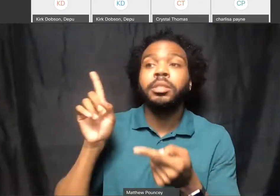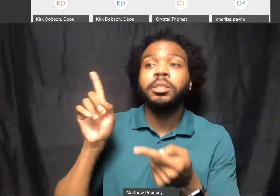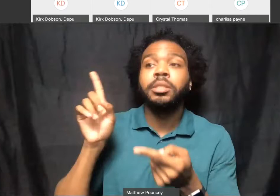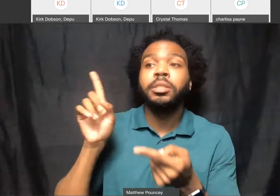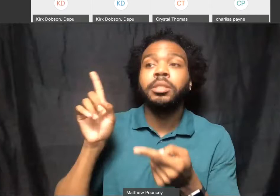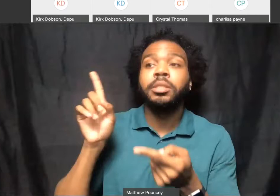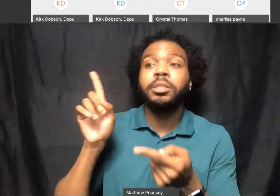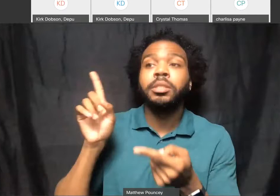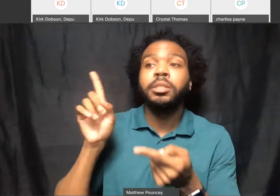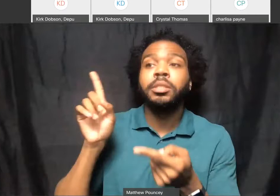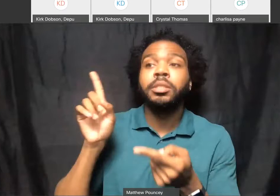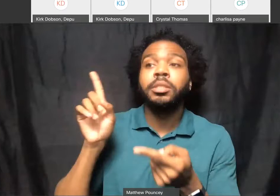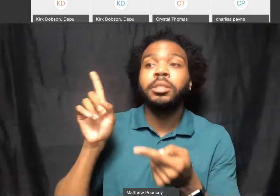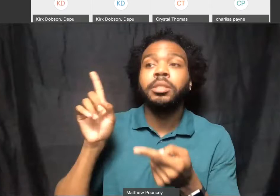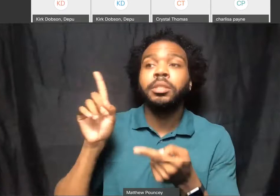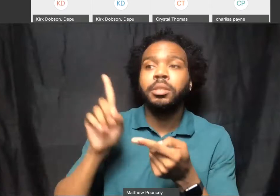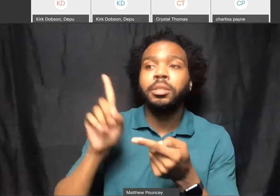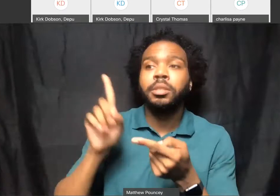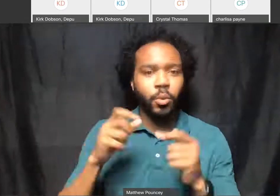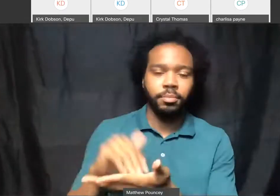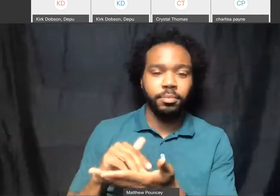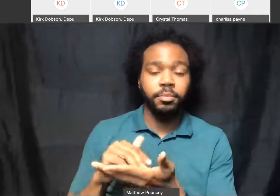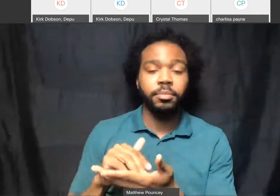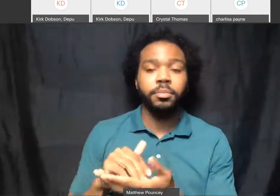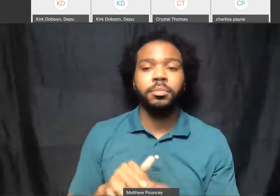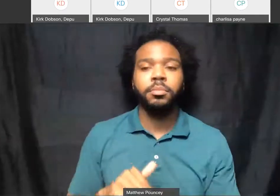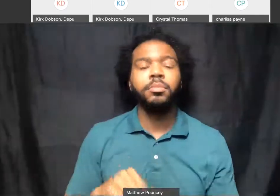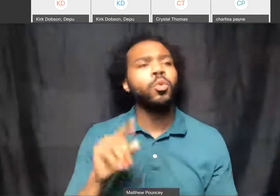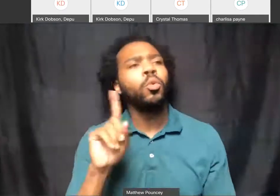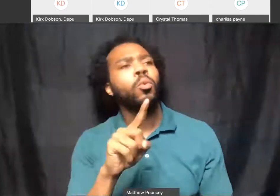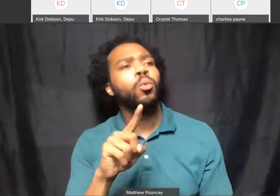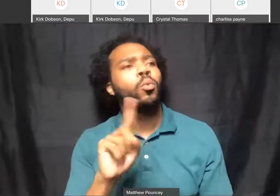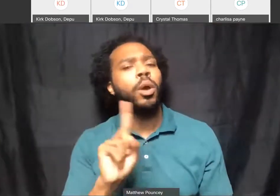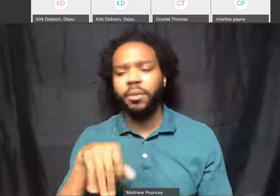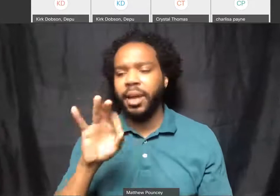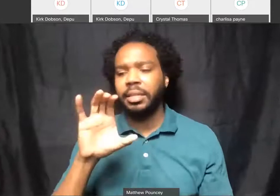Where do we find the CPAC to complete it?